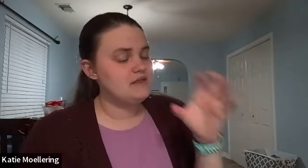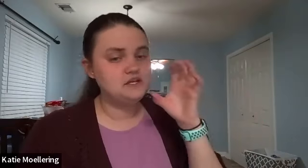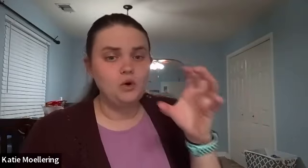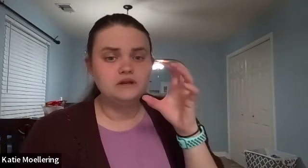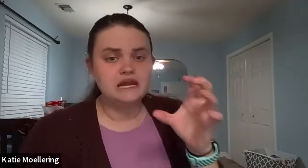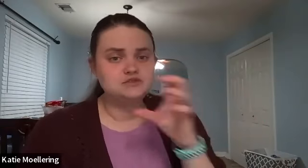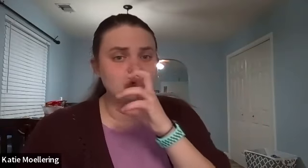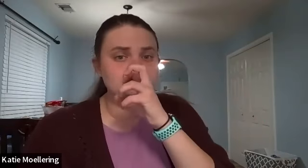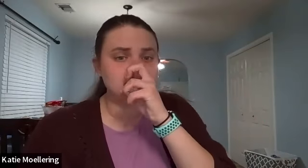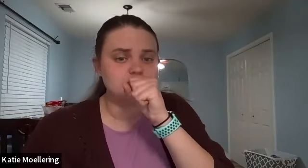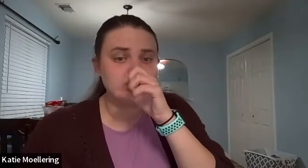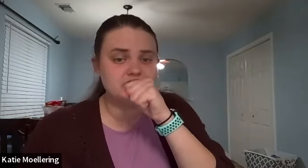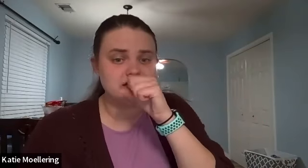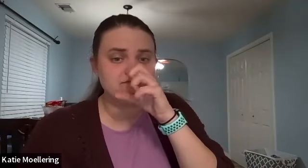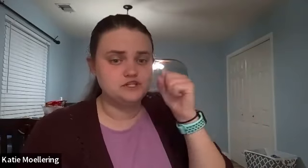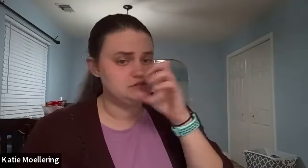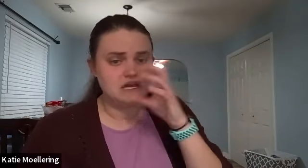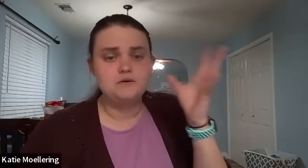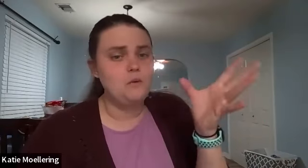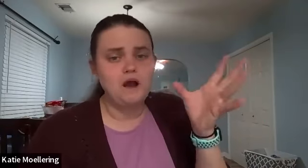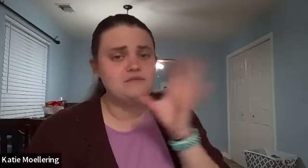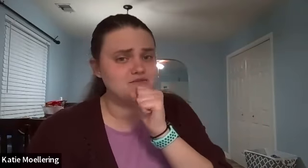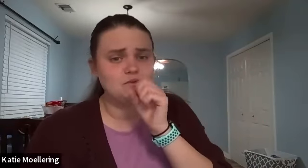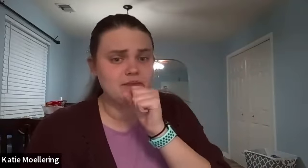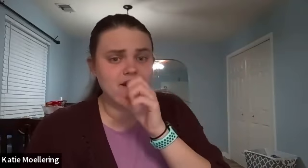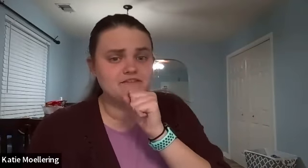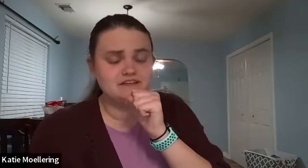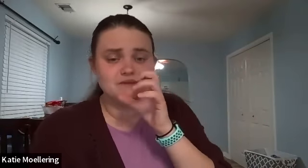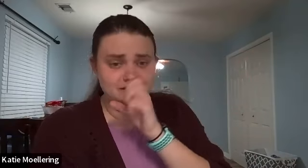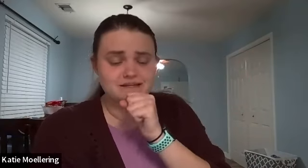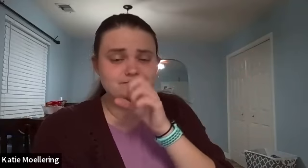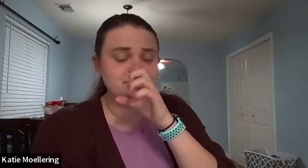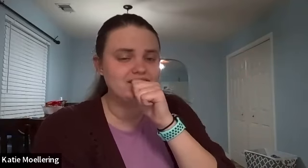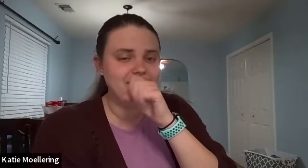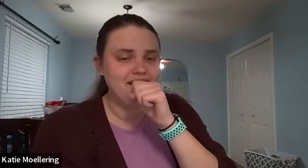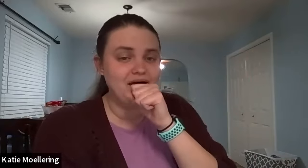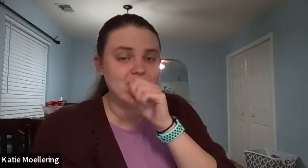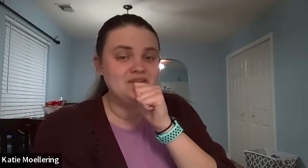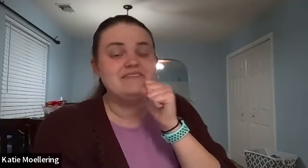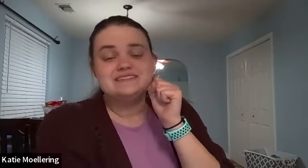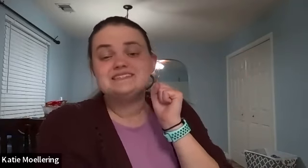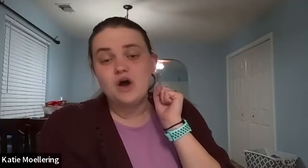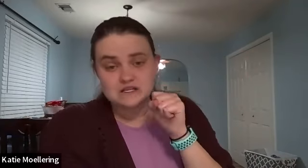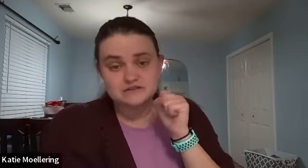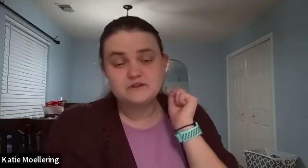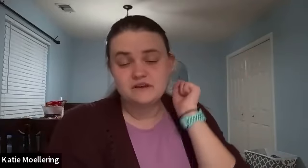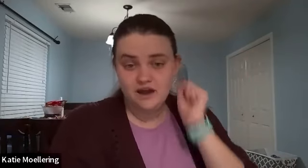like you're holding an actual orange and you're squeezing it for the juice. I don't know why that's what my mind thinks, but it does. This is also for the